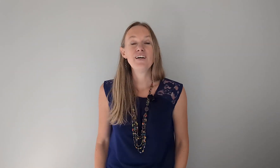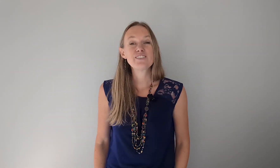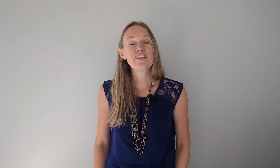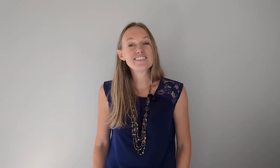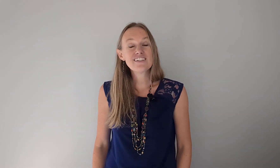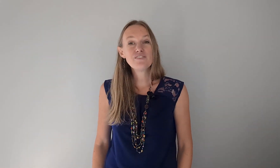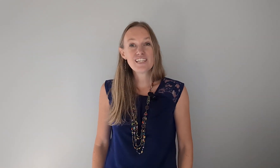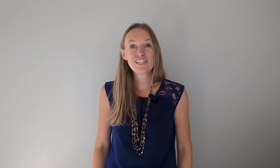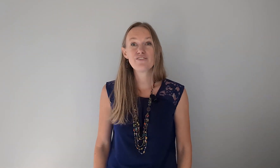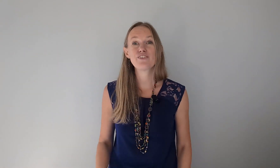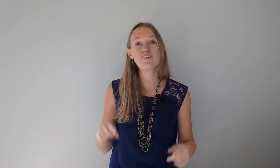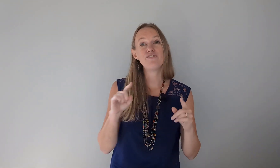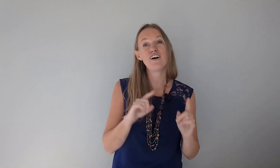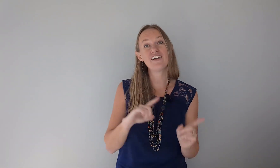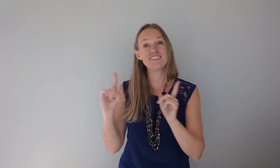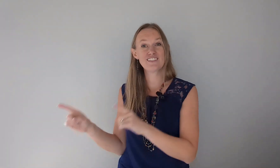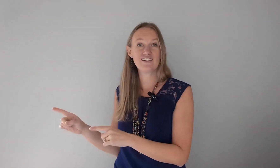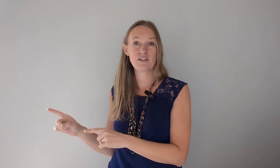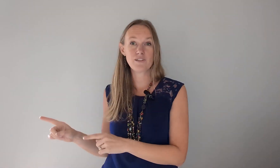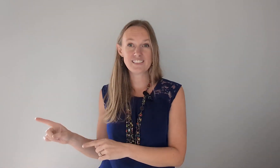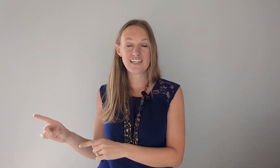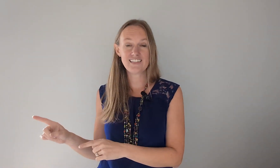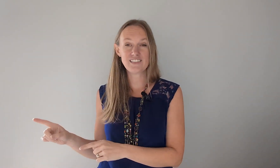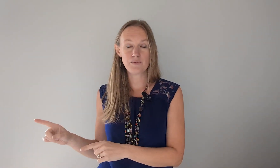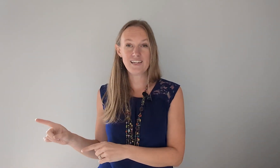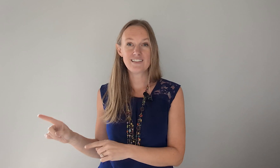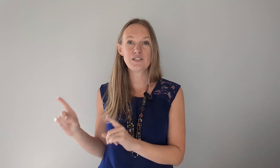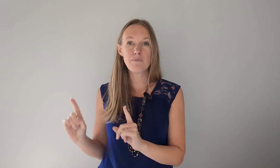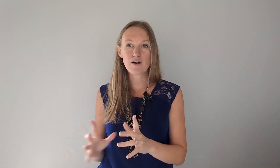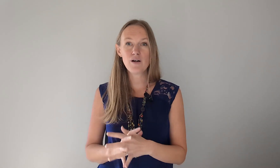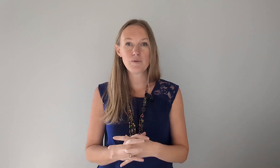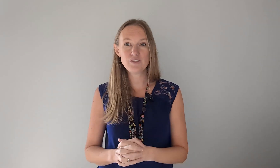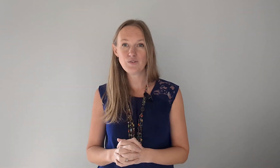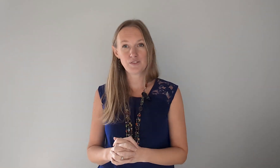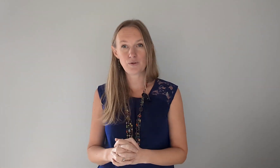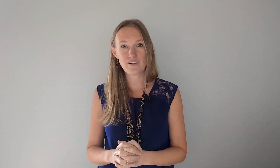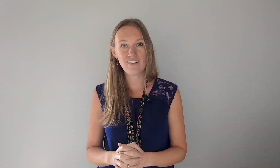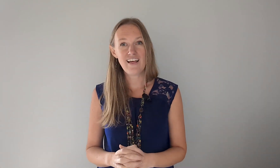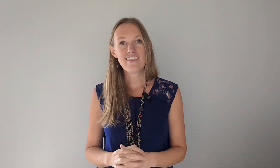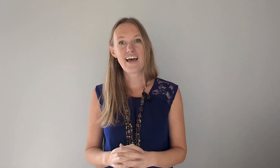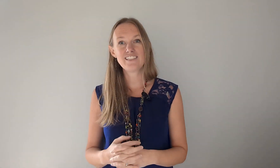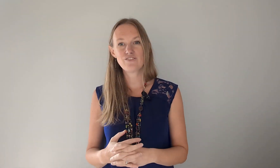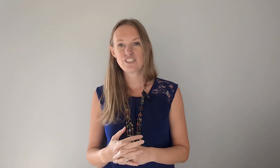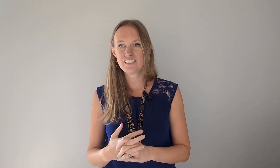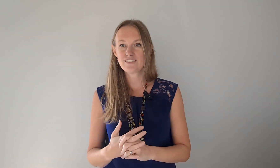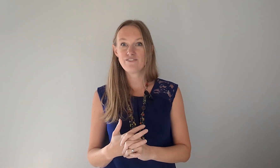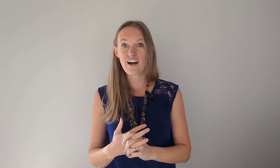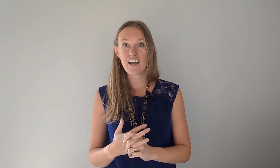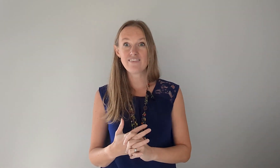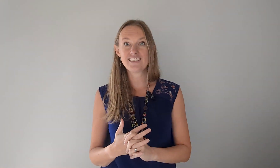So that's all you need for the final song that we're signing this week. Tomorrow I will do a tutorial that has verses 5 and